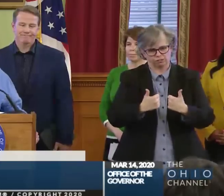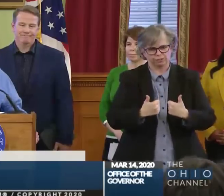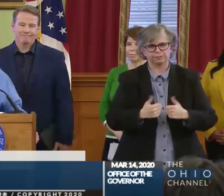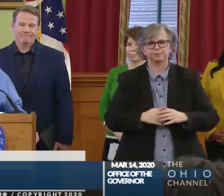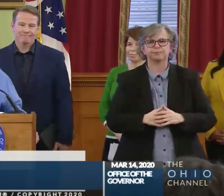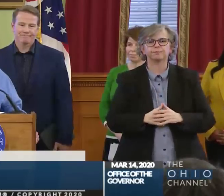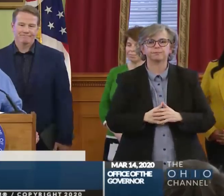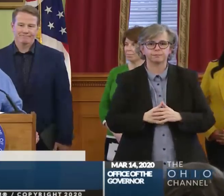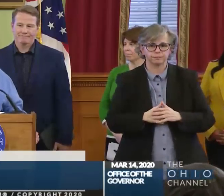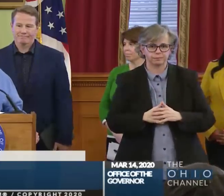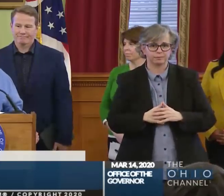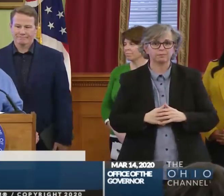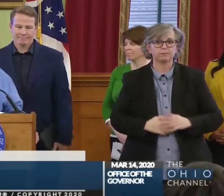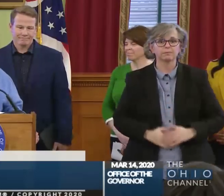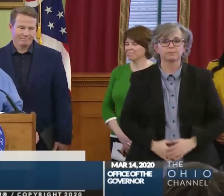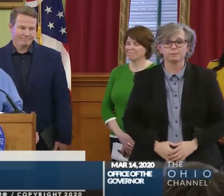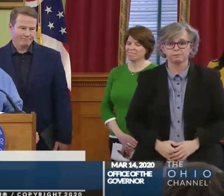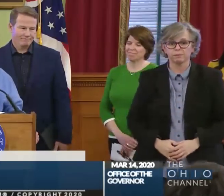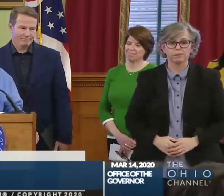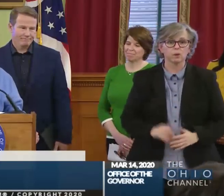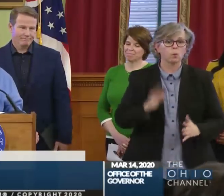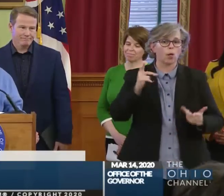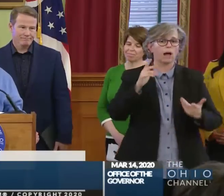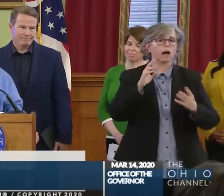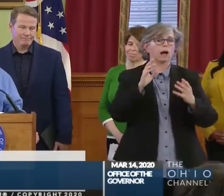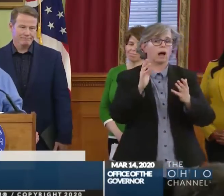come up here in just a moment.